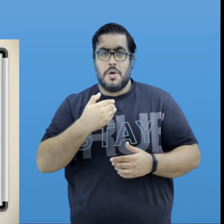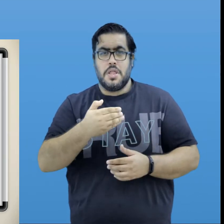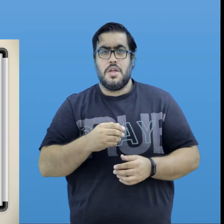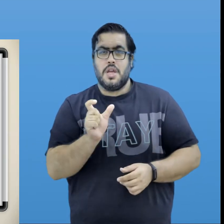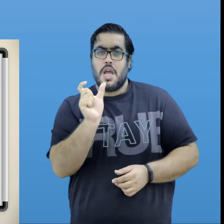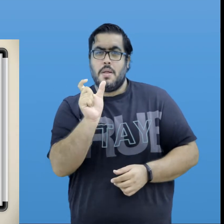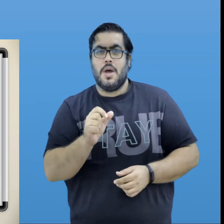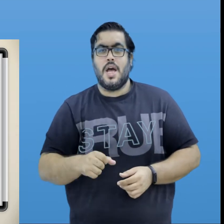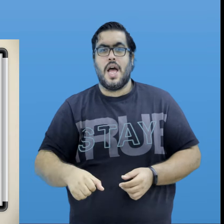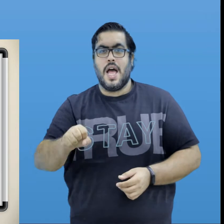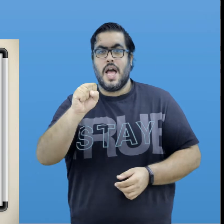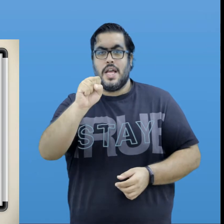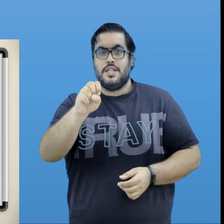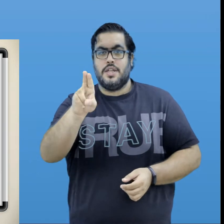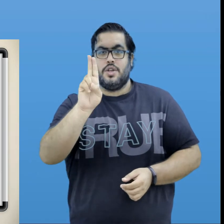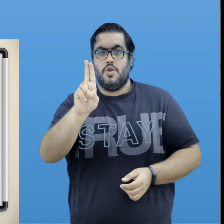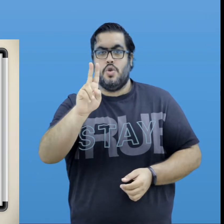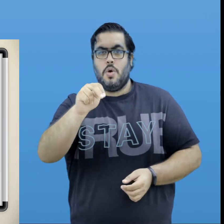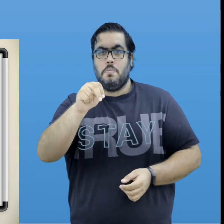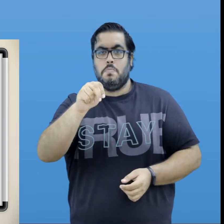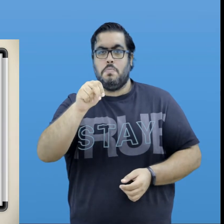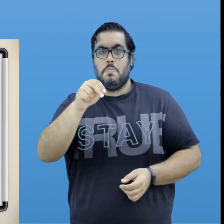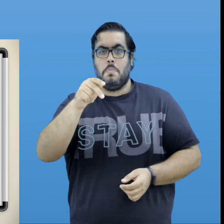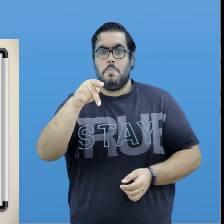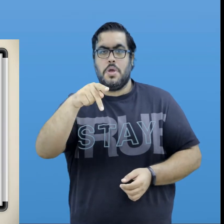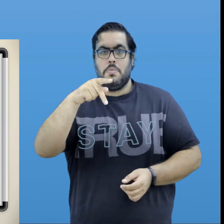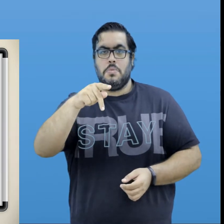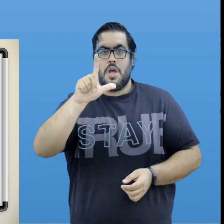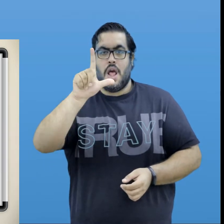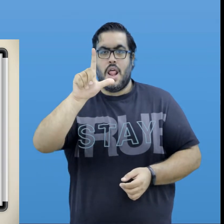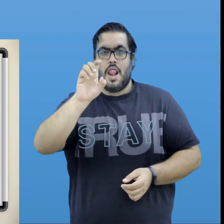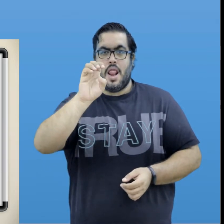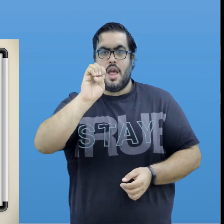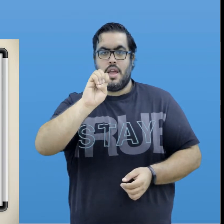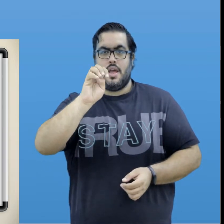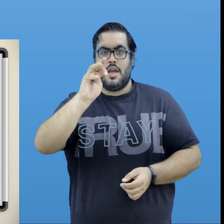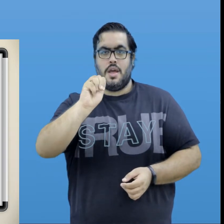not. So let's go ahead and look at some tips for the summary making.